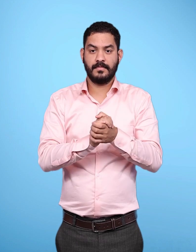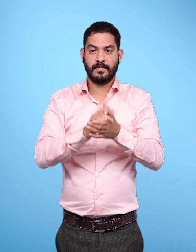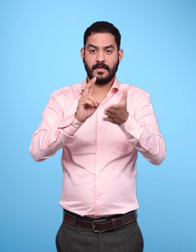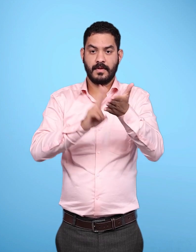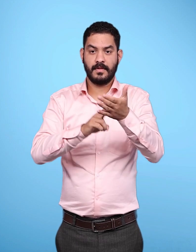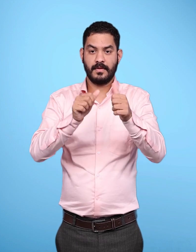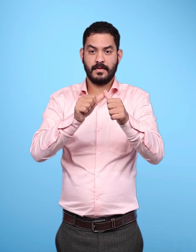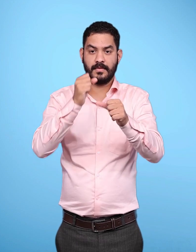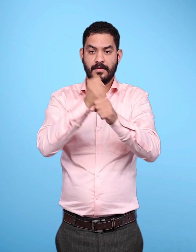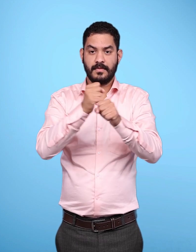Nagaram.